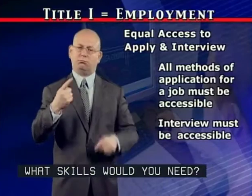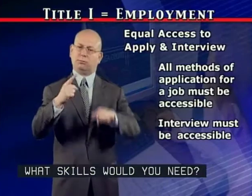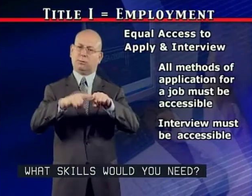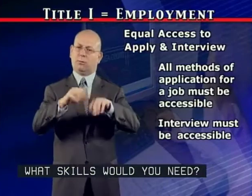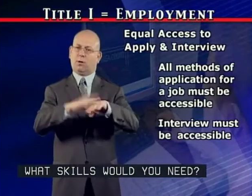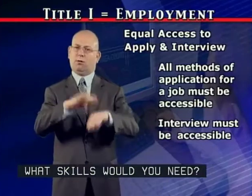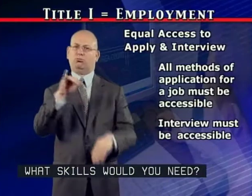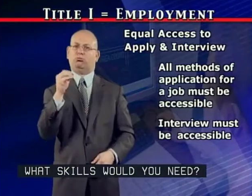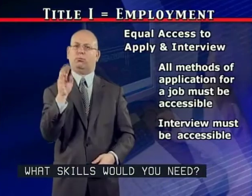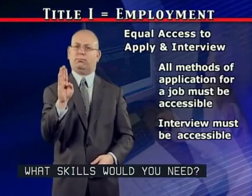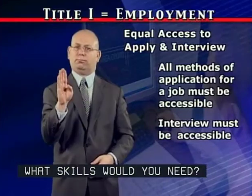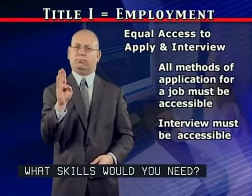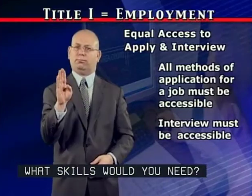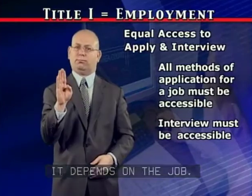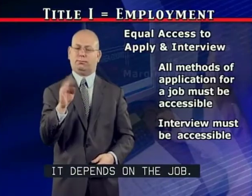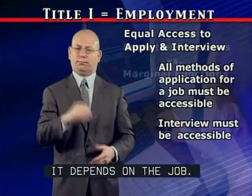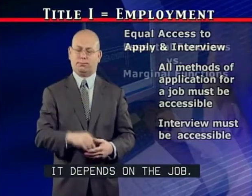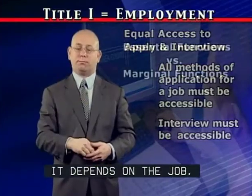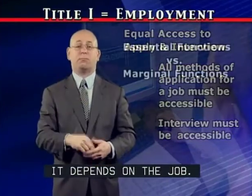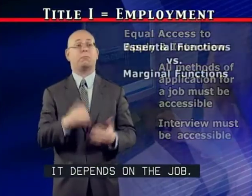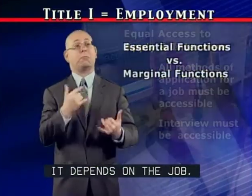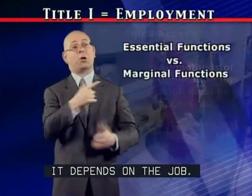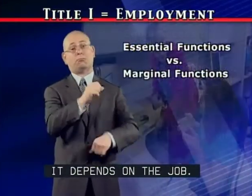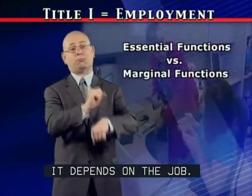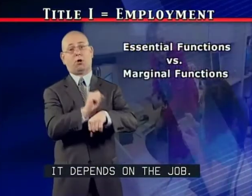What skills would you need? It depends on the job.